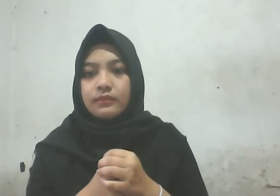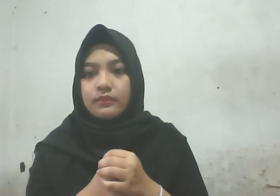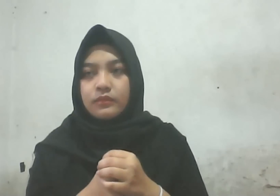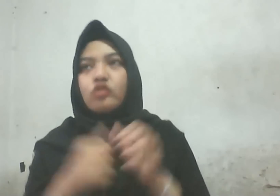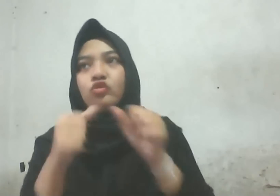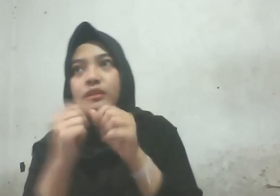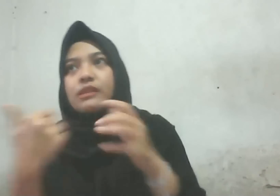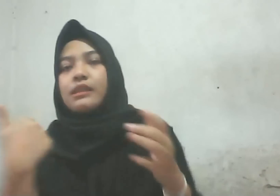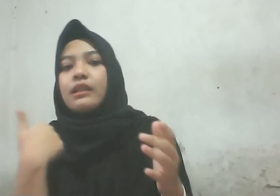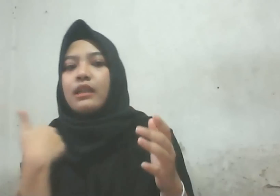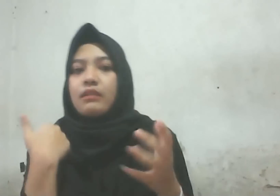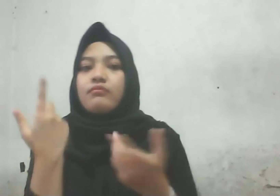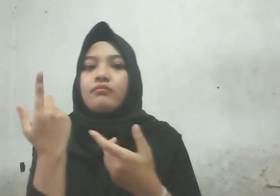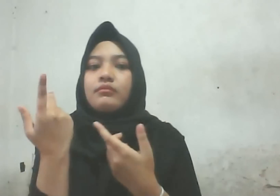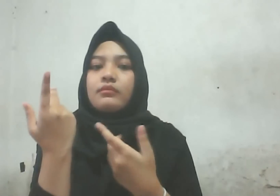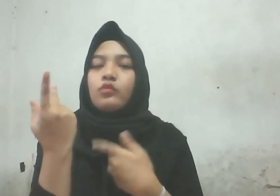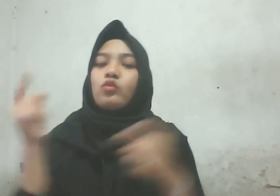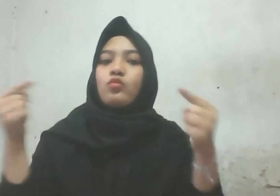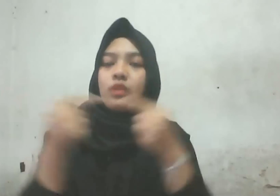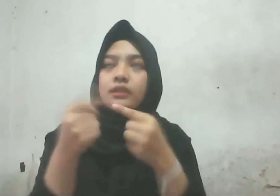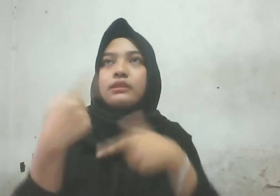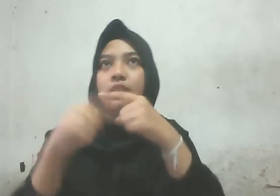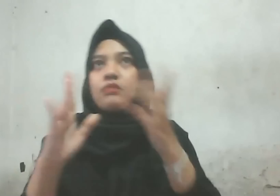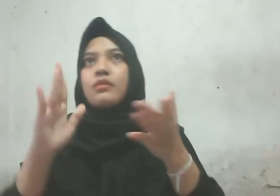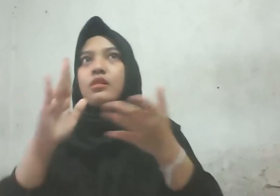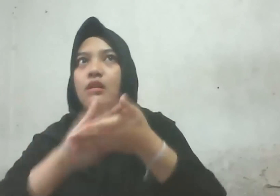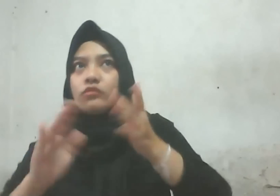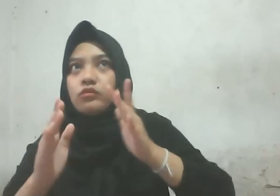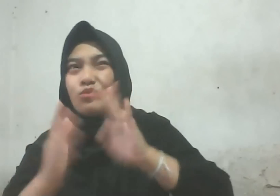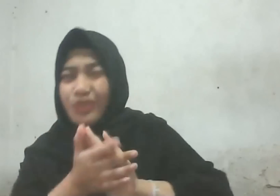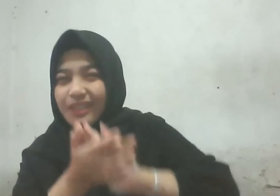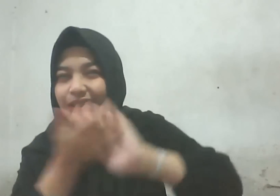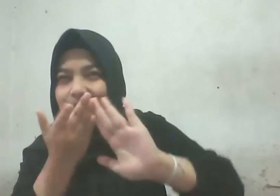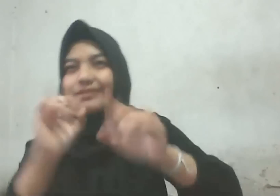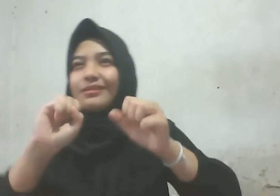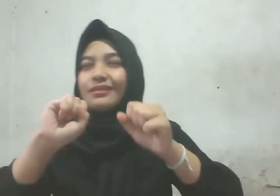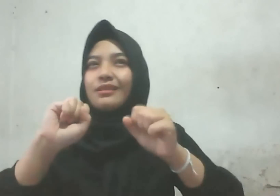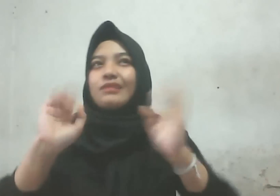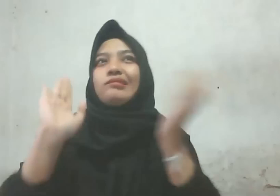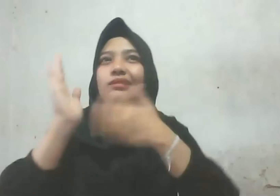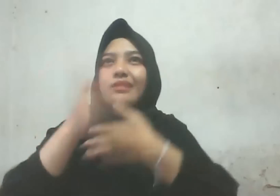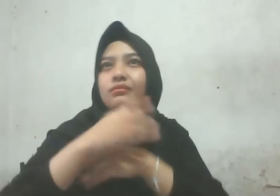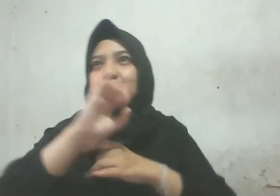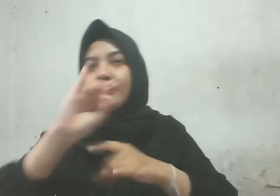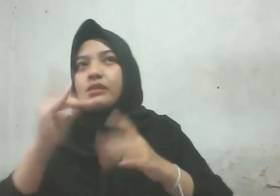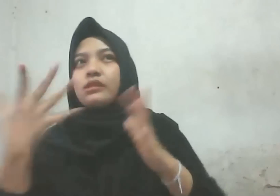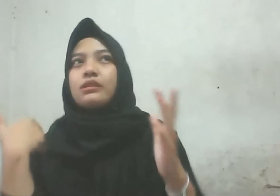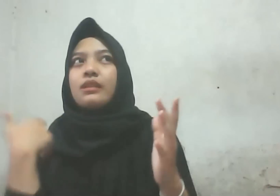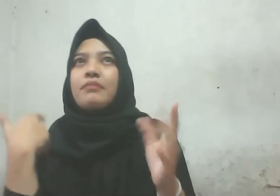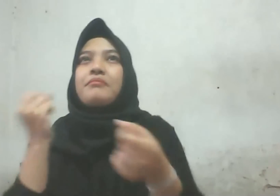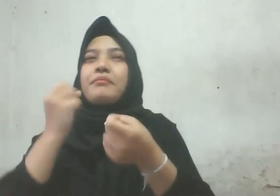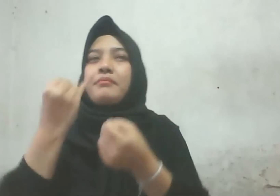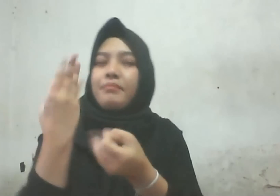and reference to community and interdependence that already exists within Indonesia,